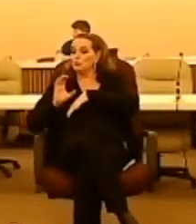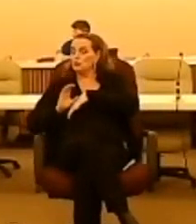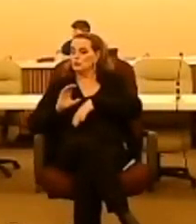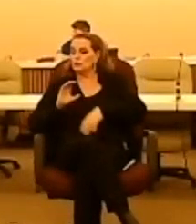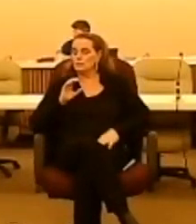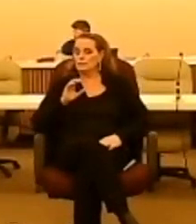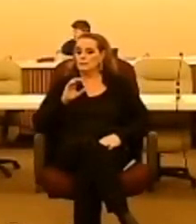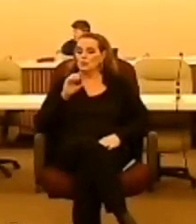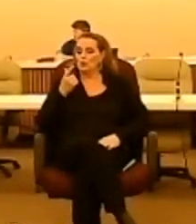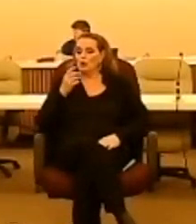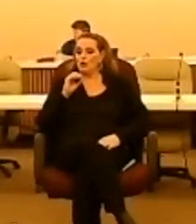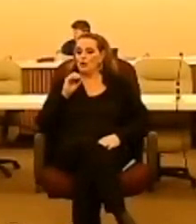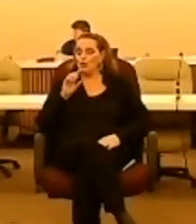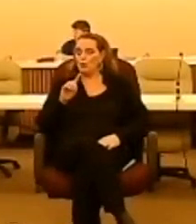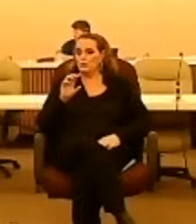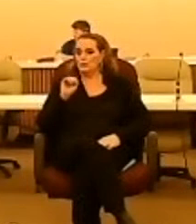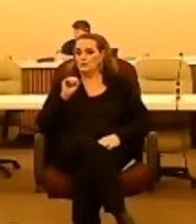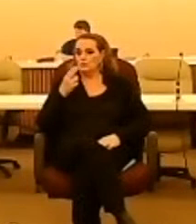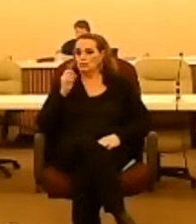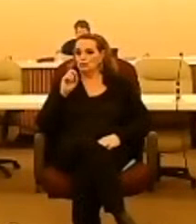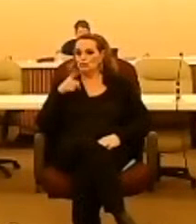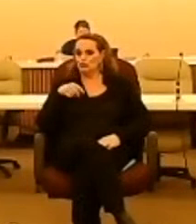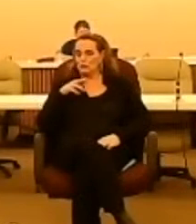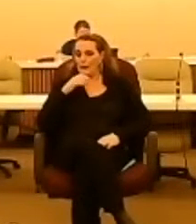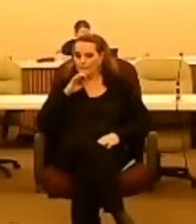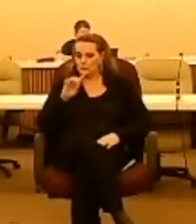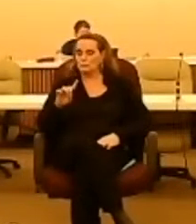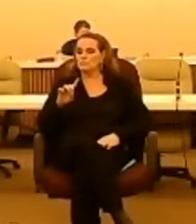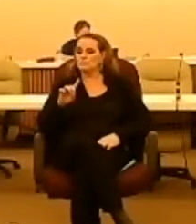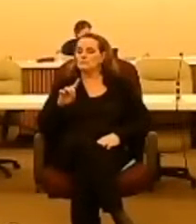and the farmhouse. The church and the farmhouse, right? Yep.